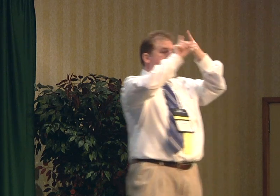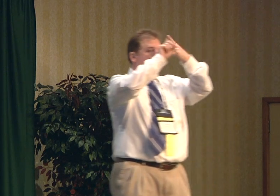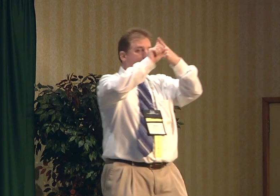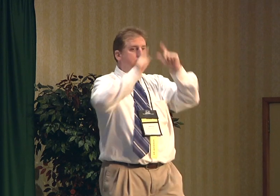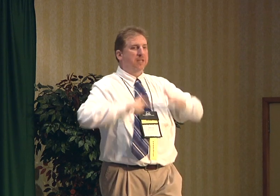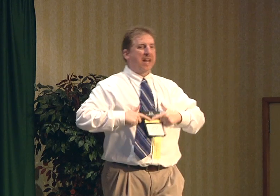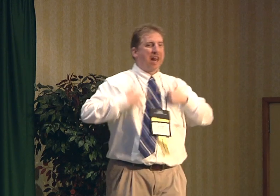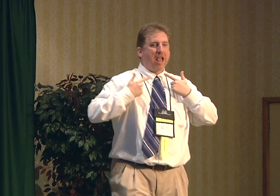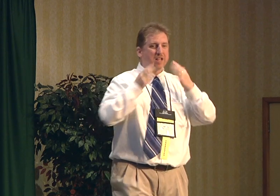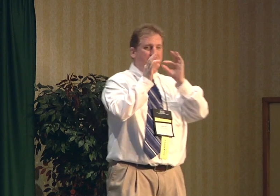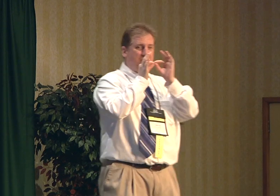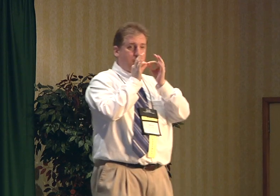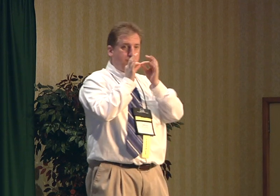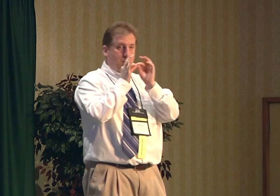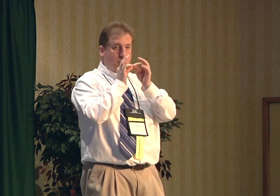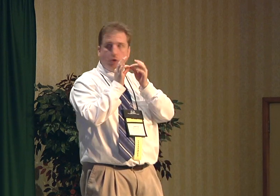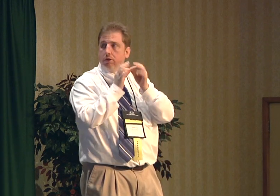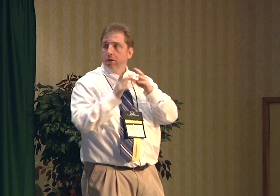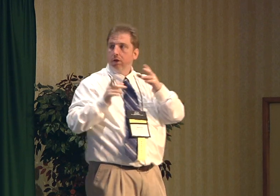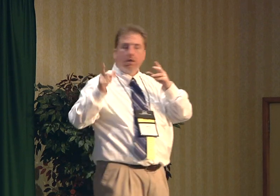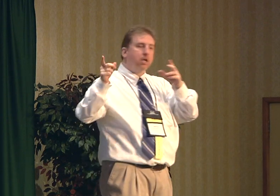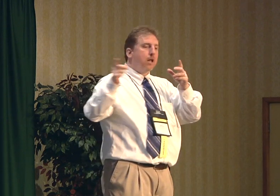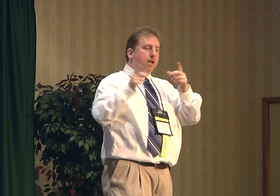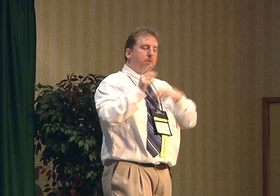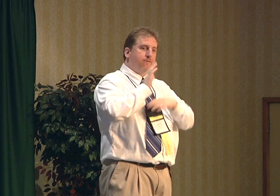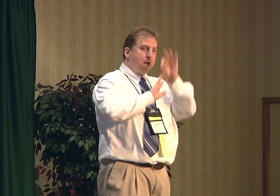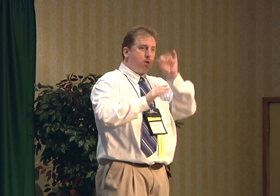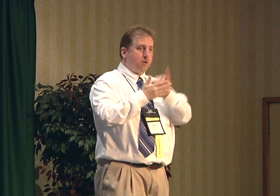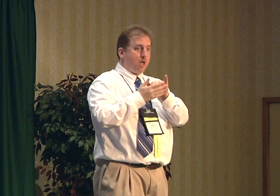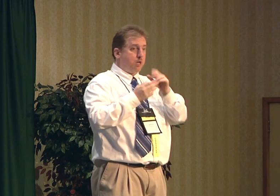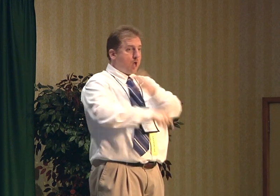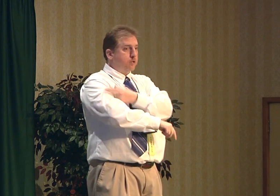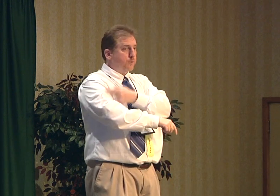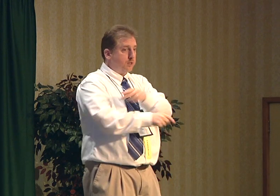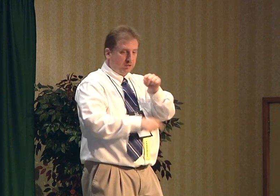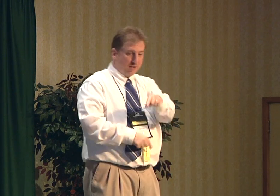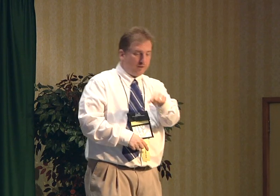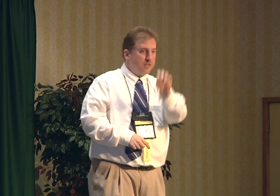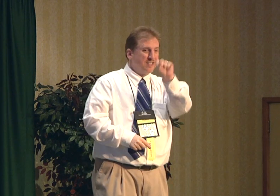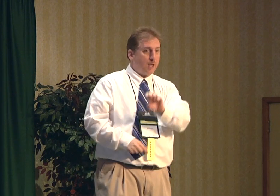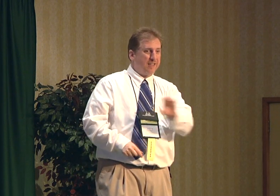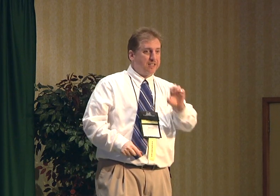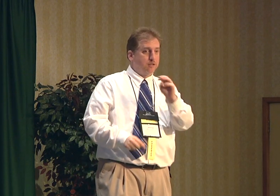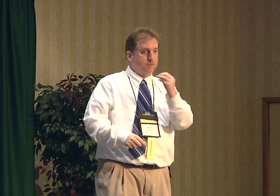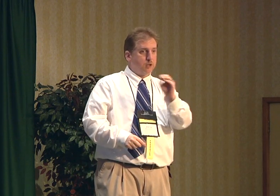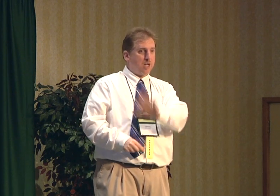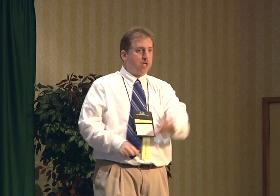so there were a couple of major issues. One was with having on-site interpreters. We found that hospitals down in